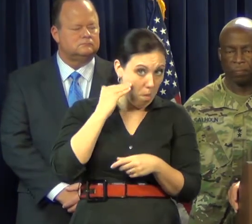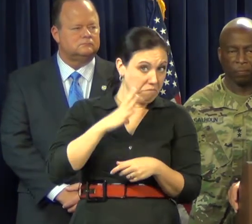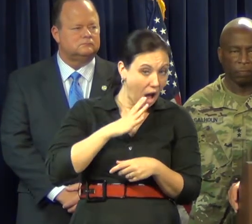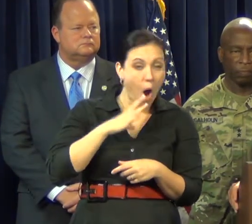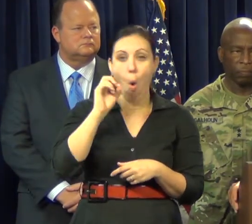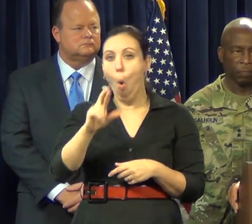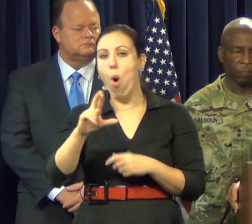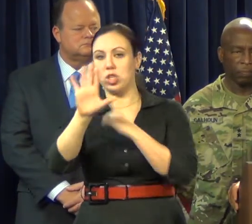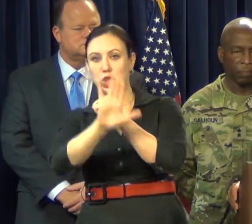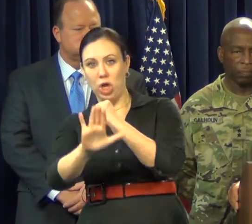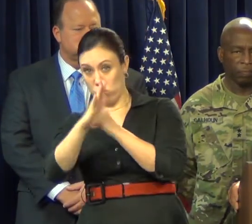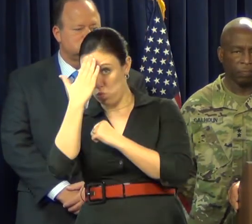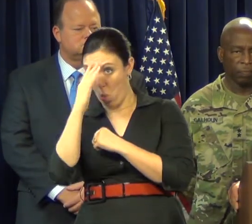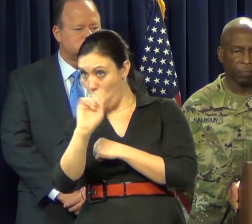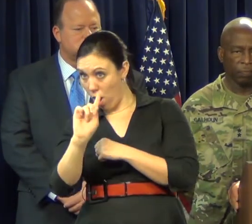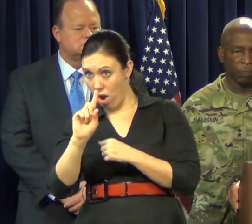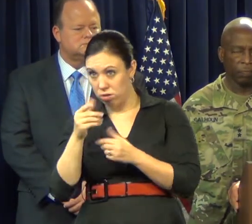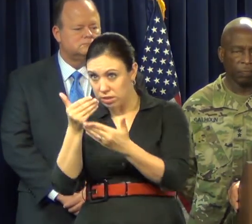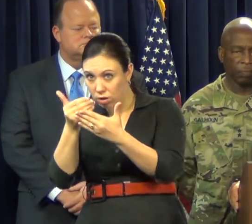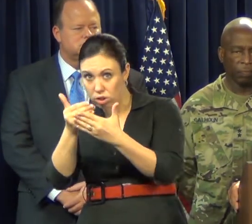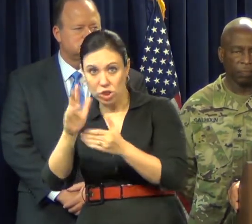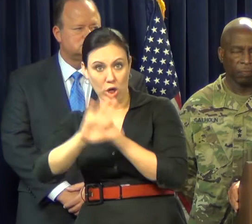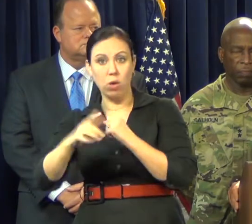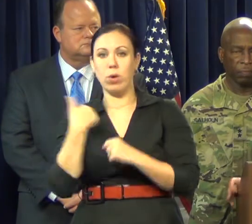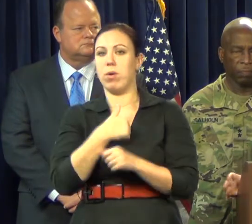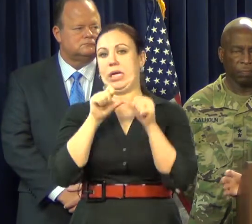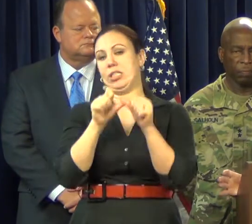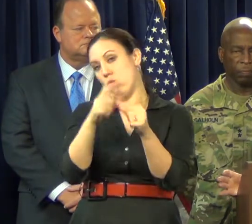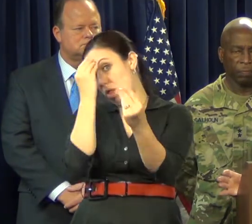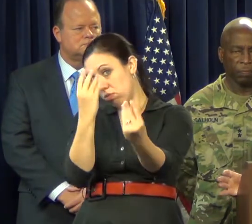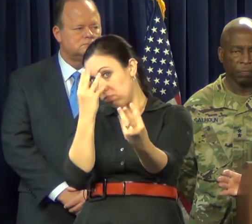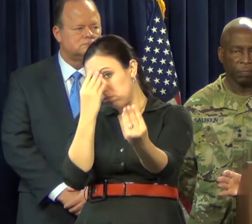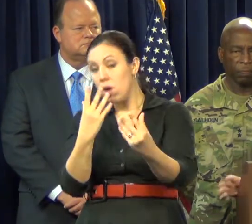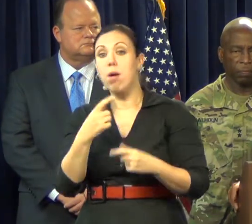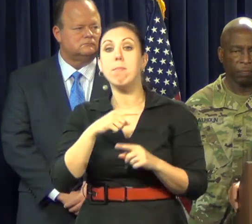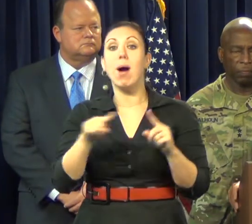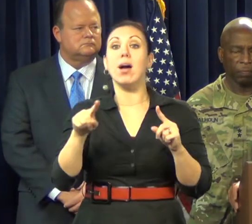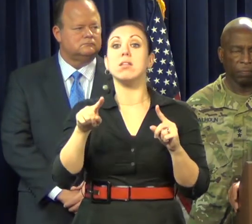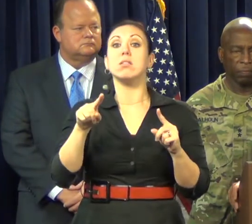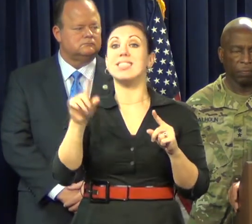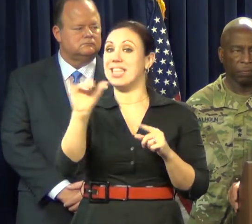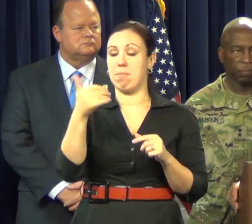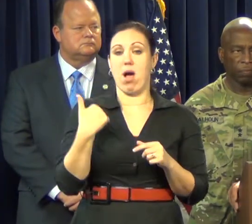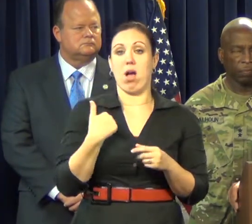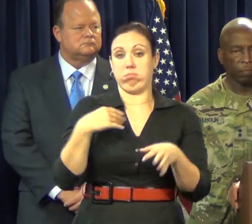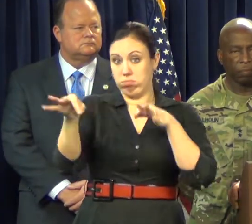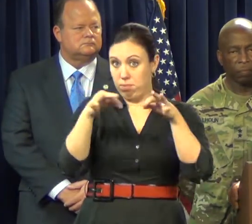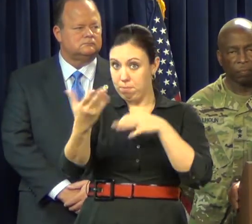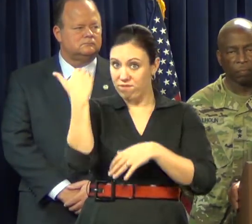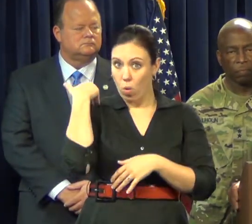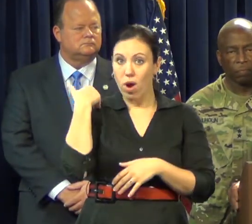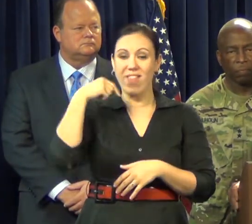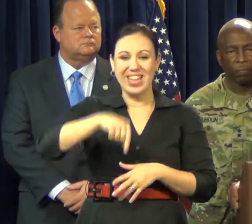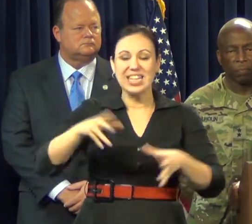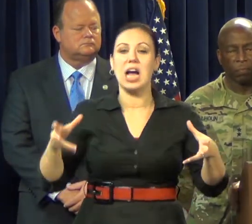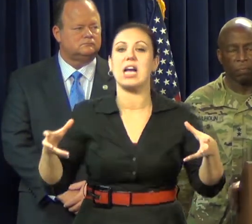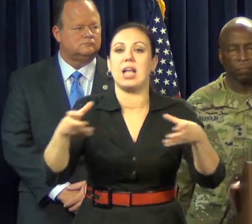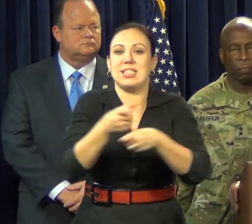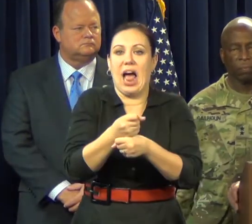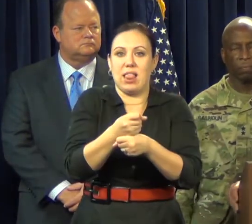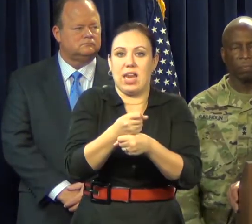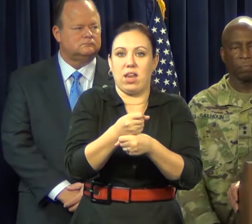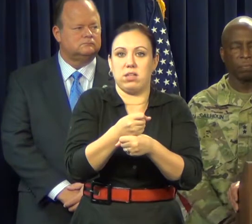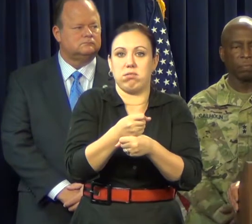shelter is. And we will continue to update them. But again, know, as I said before, as a consolidated city,